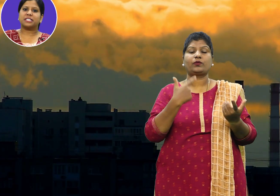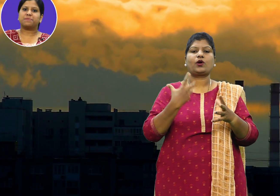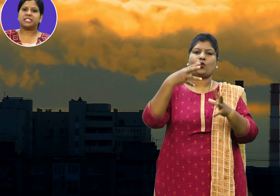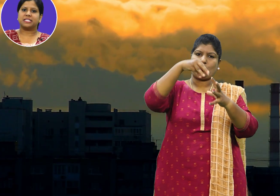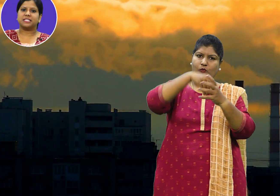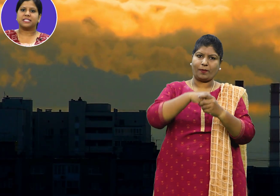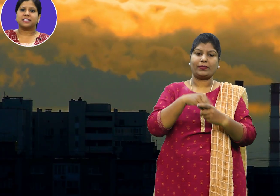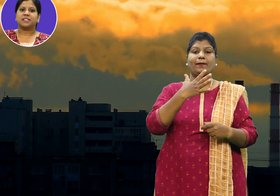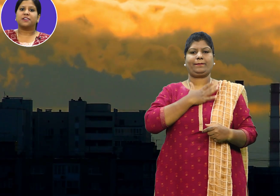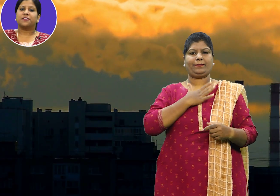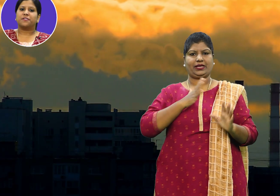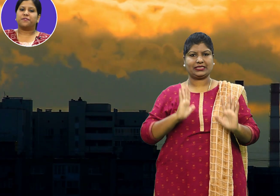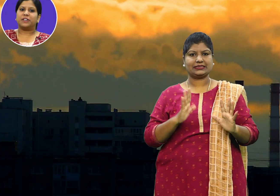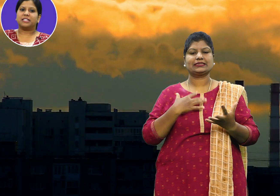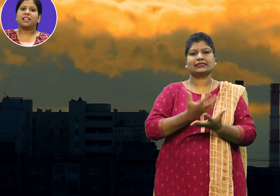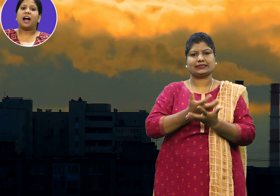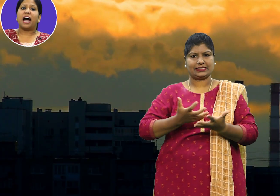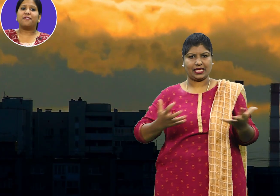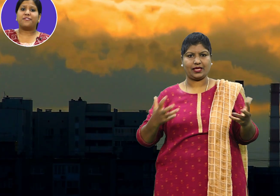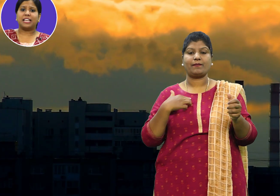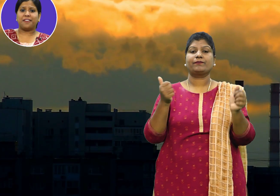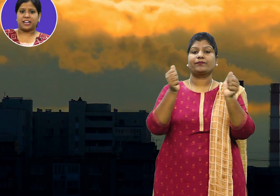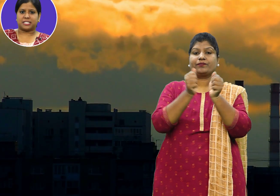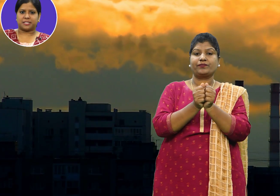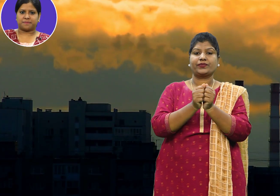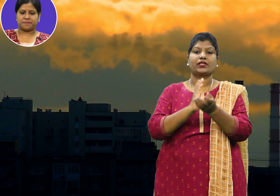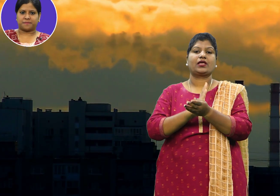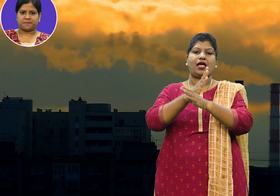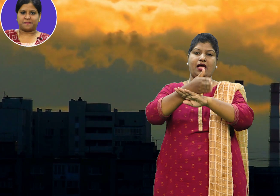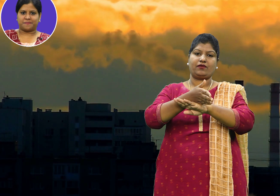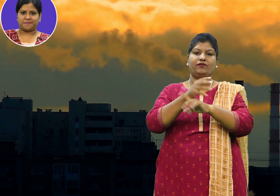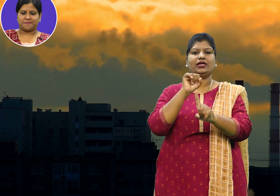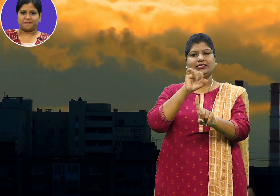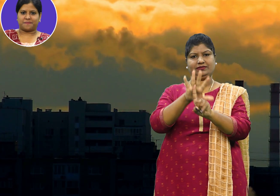of a substance with harmful effects.